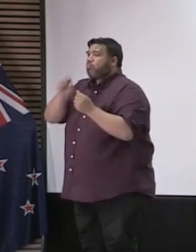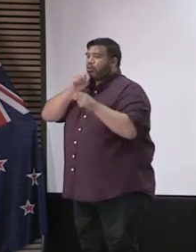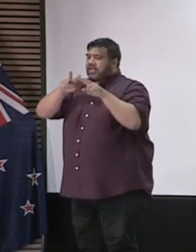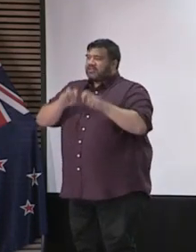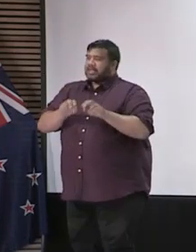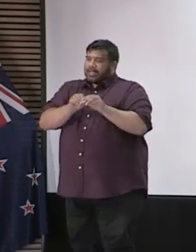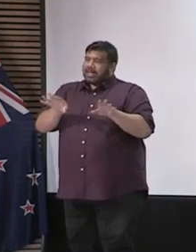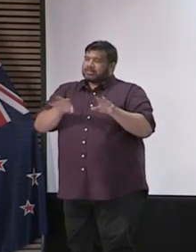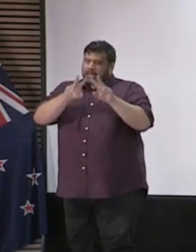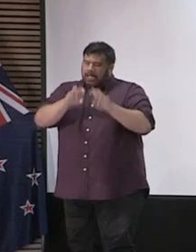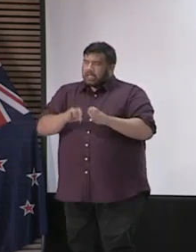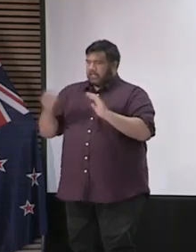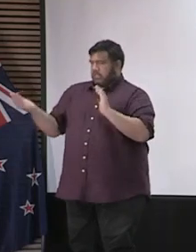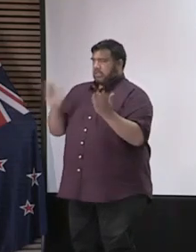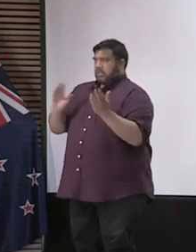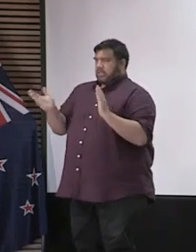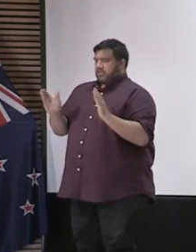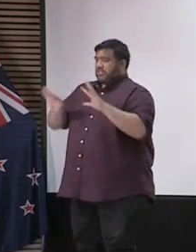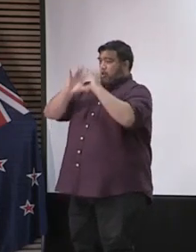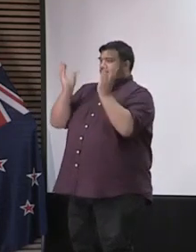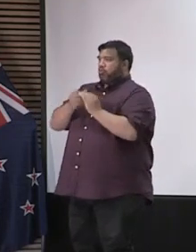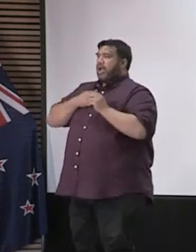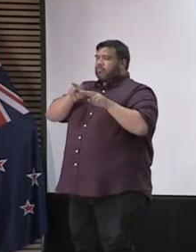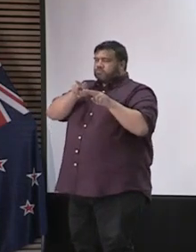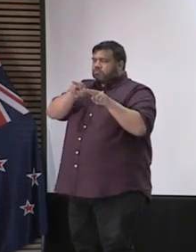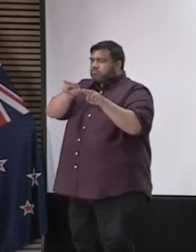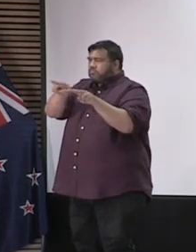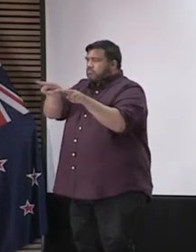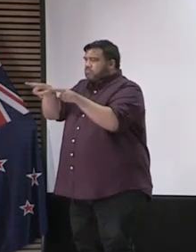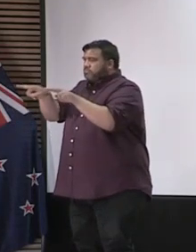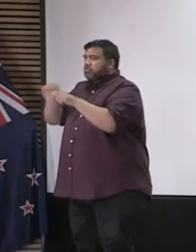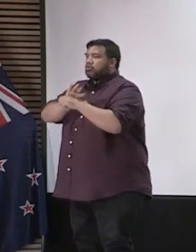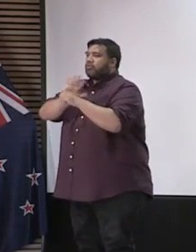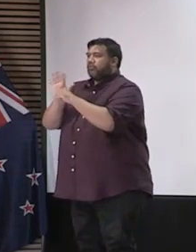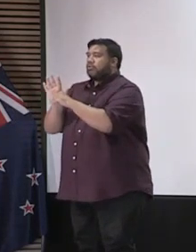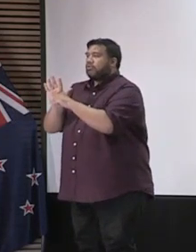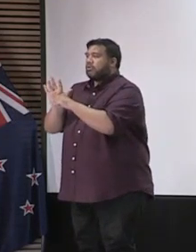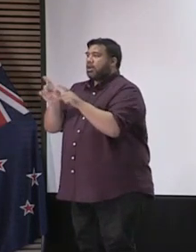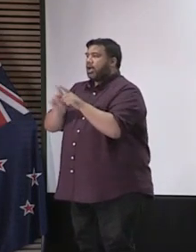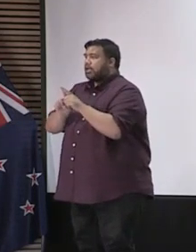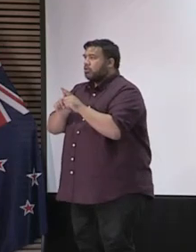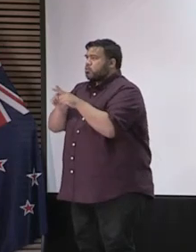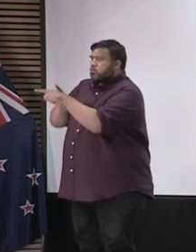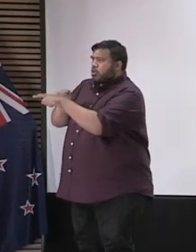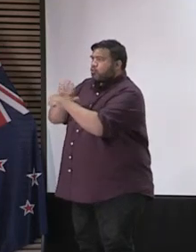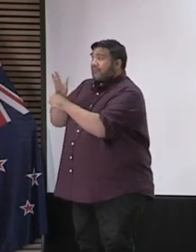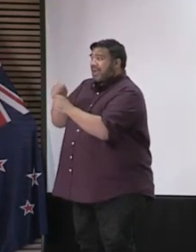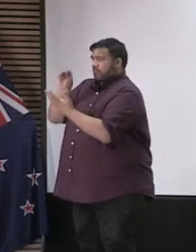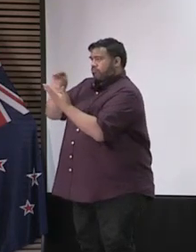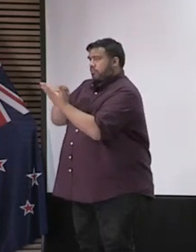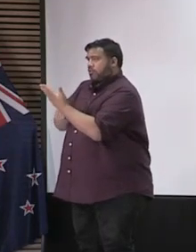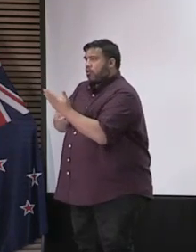management, which is part of our overall surveillance, which includes documenting influenza-like illness calls to